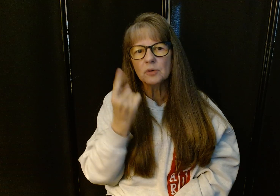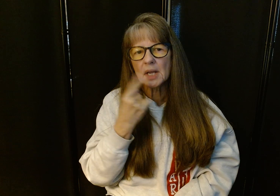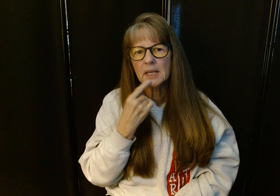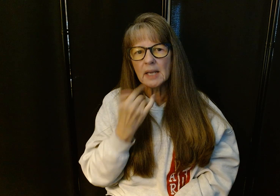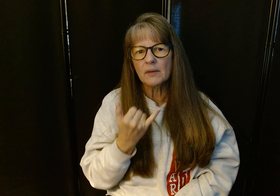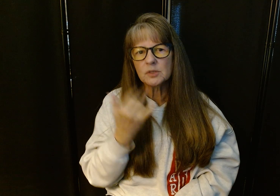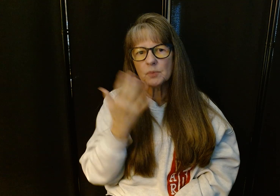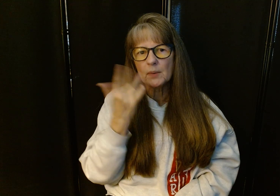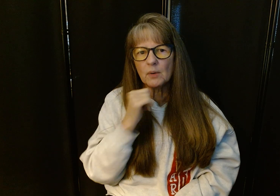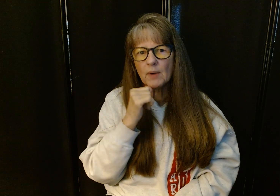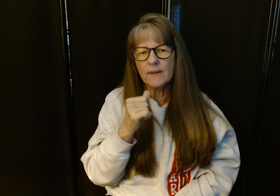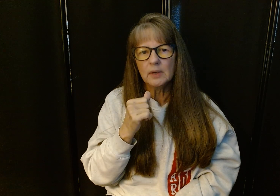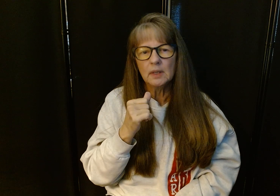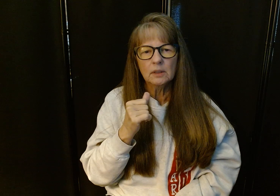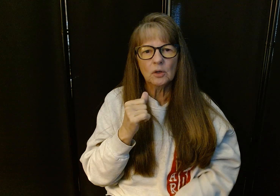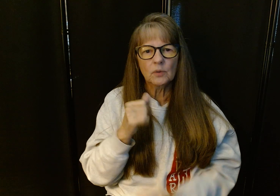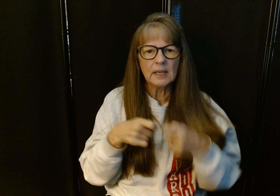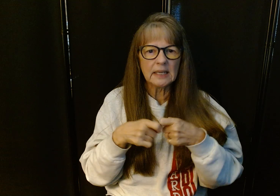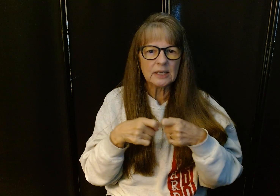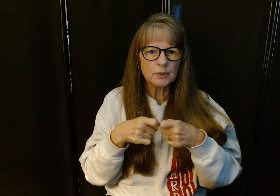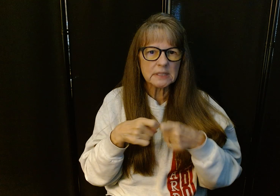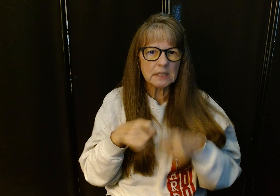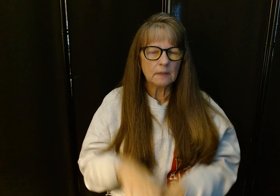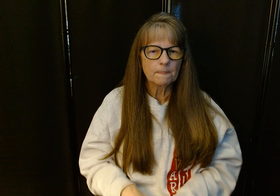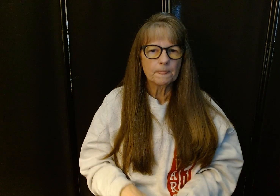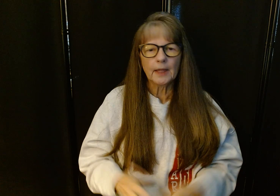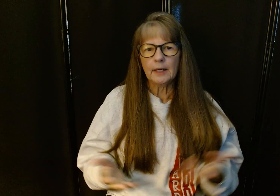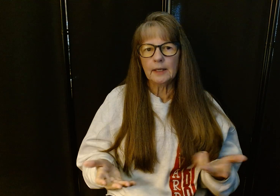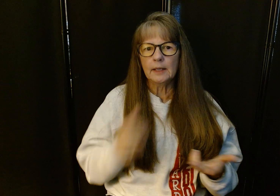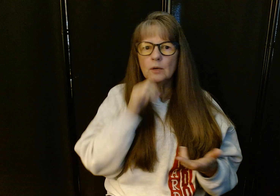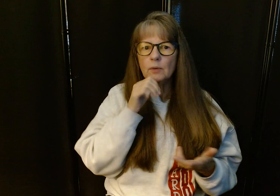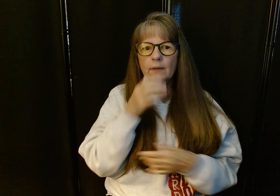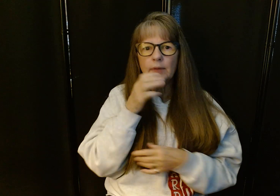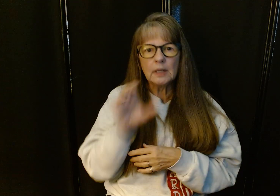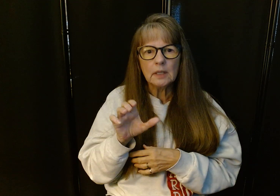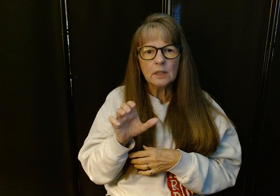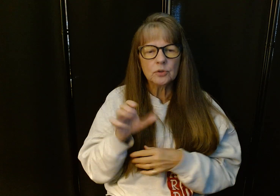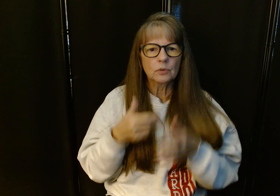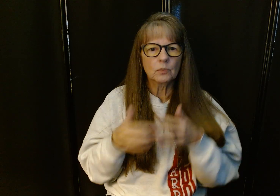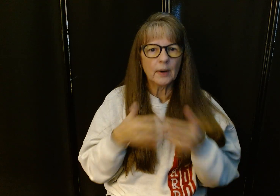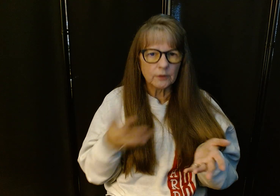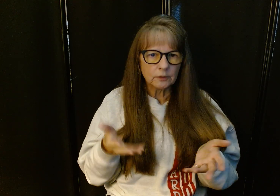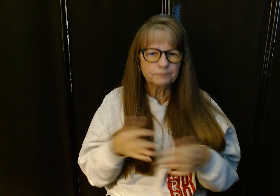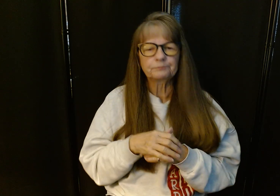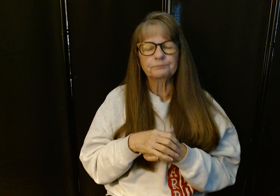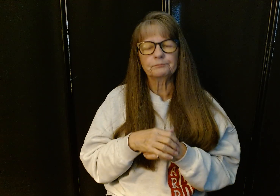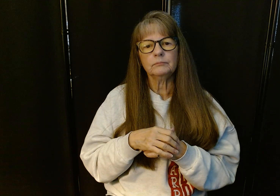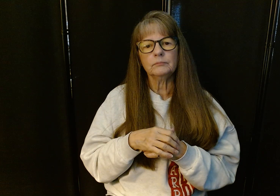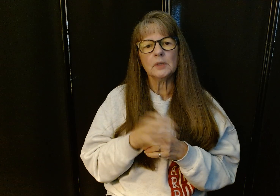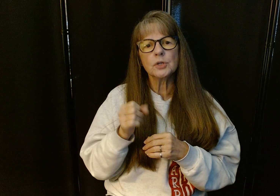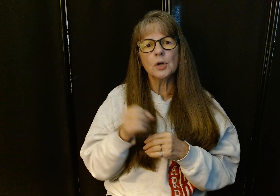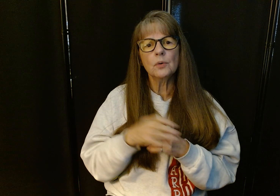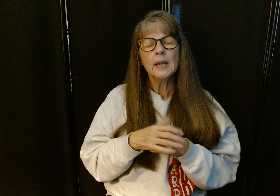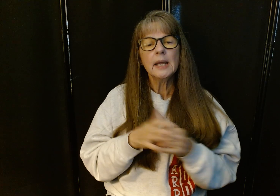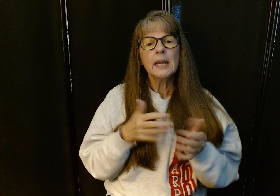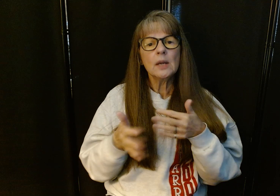understand now. That's why we don't have, any electricity and don't have heat or whatever. So